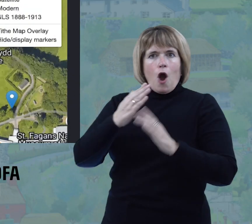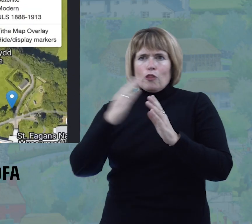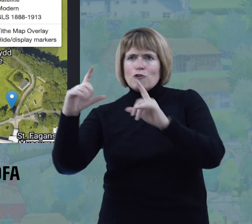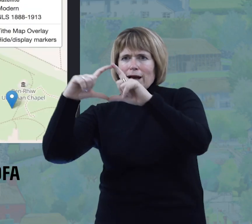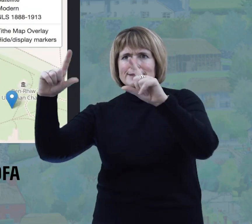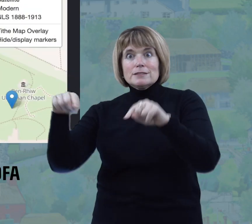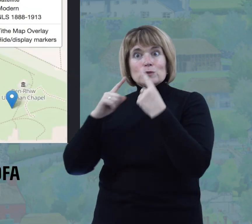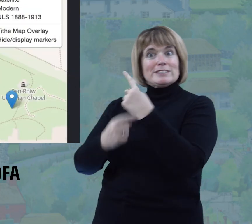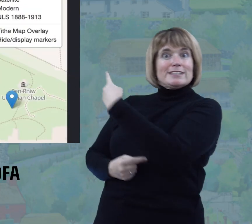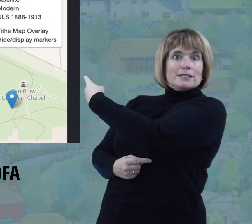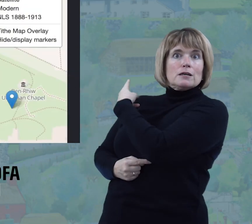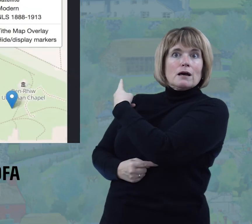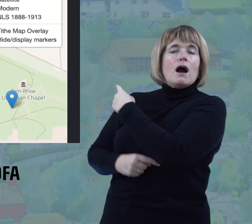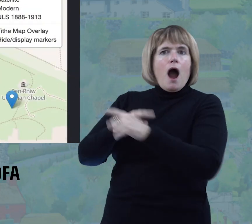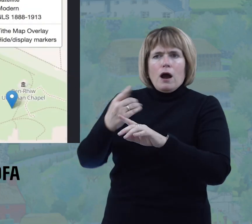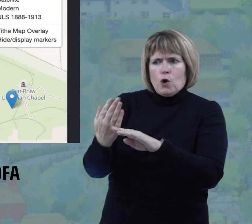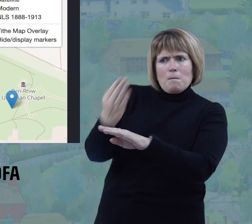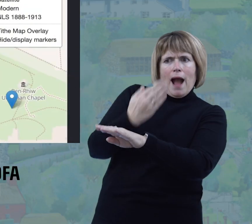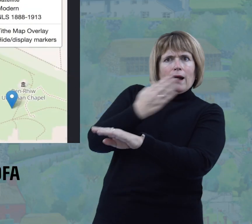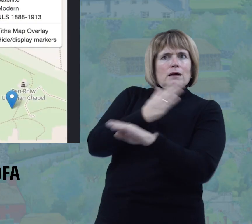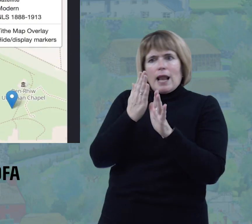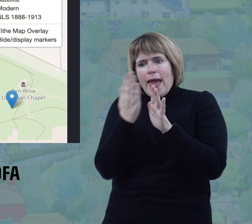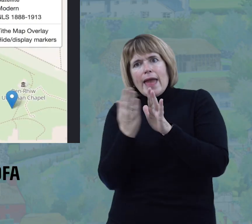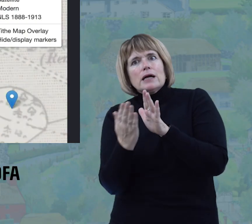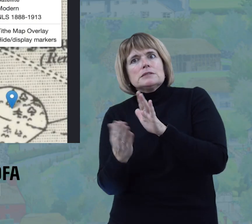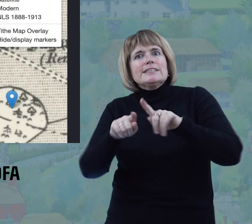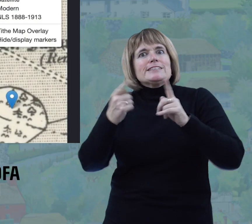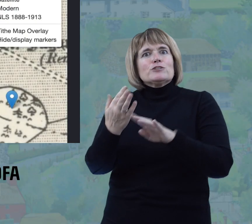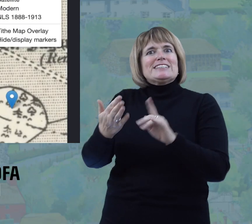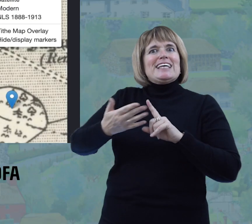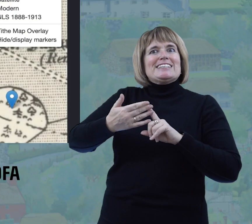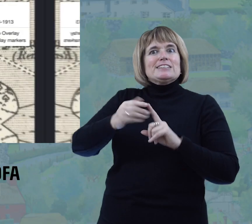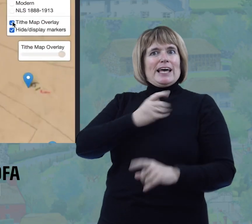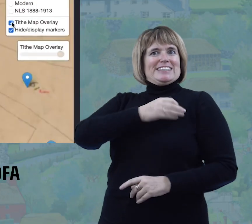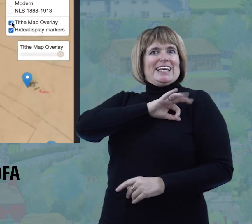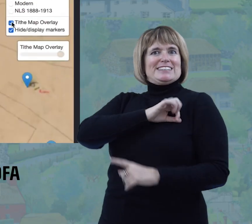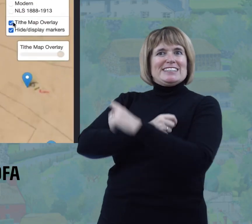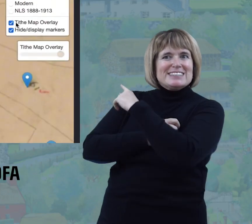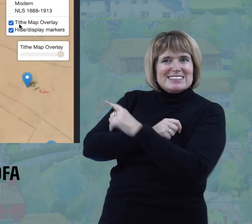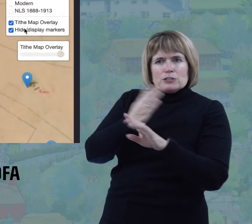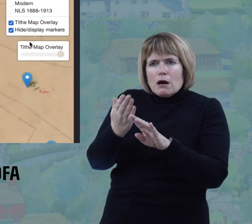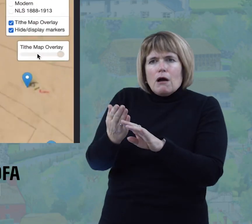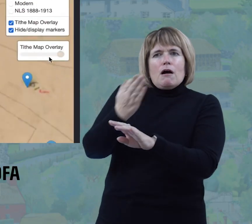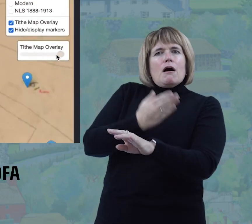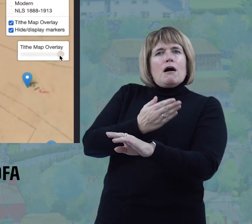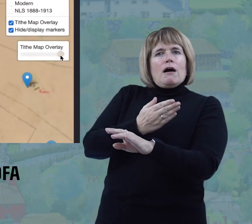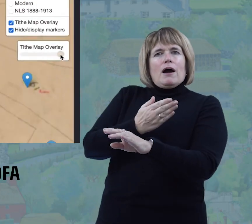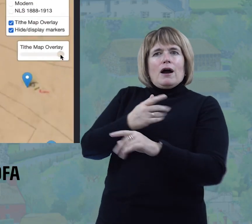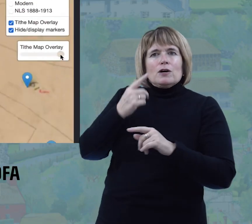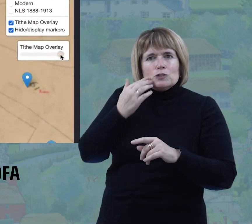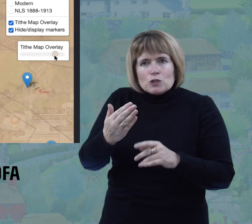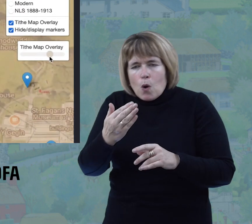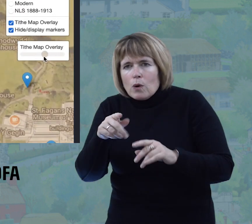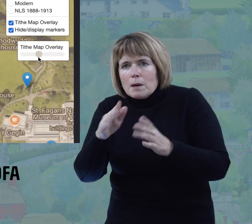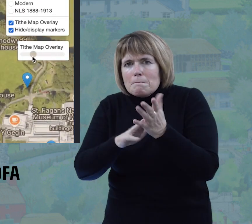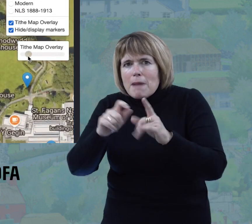from a satellite map, modern map, or a map from the late 1800s. You can also choose the tithe map overlay, which